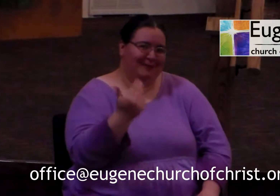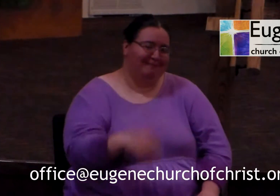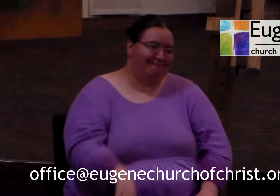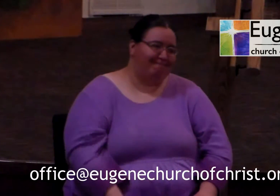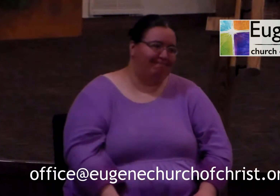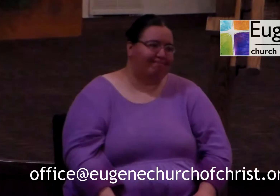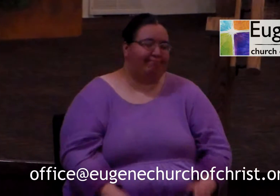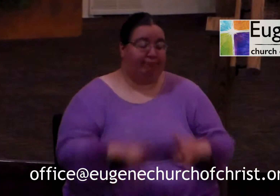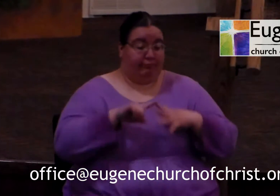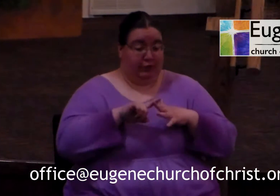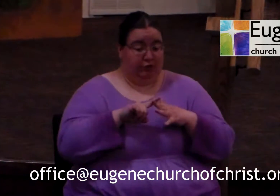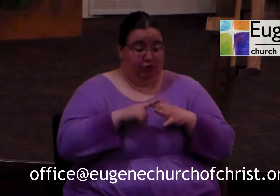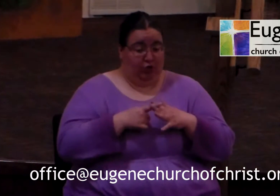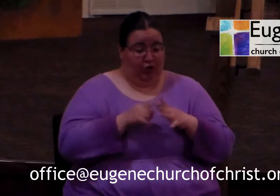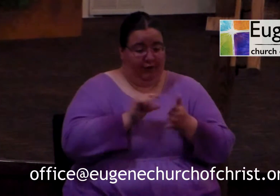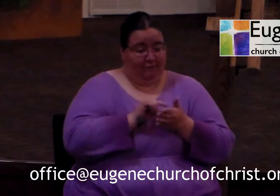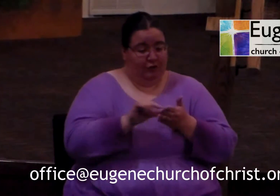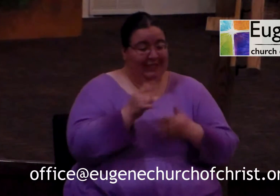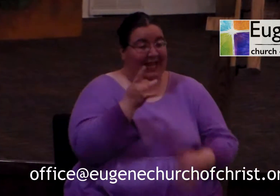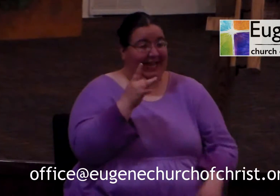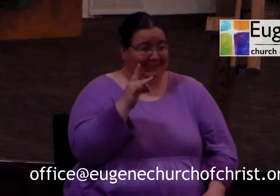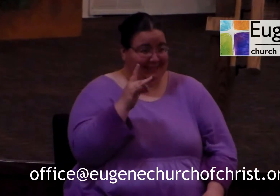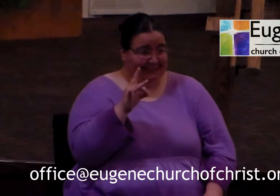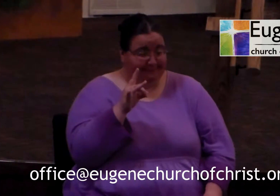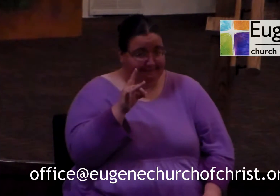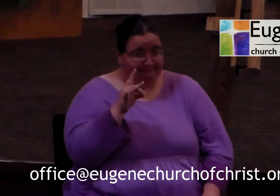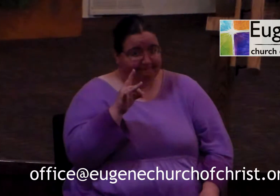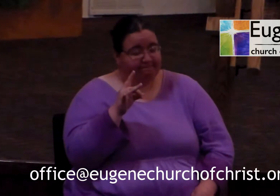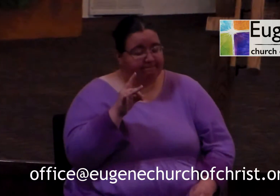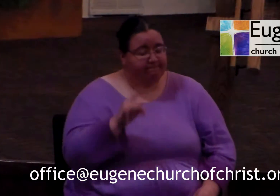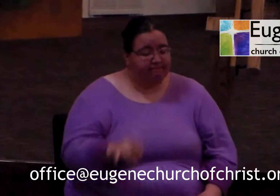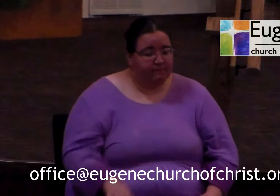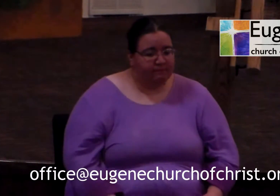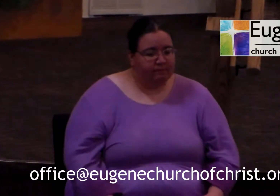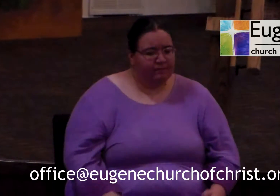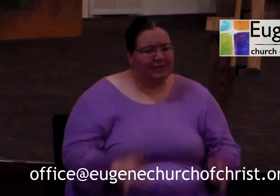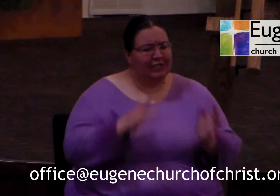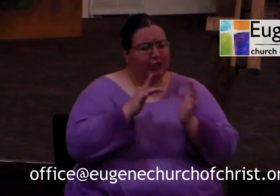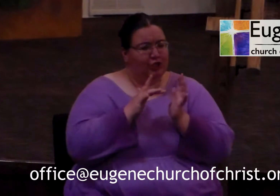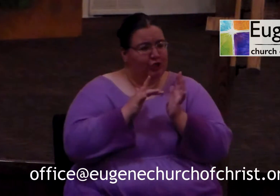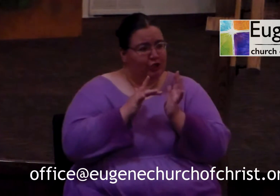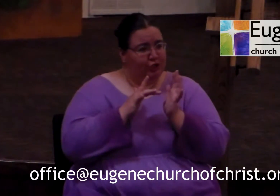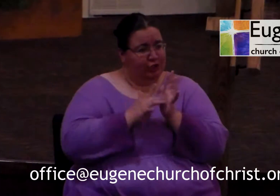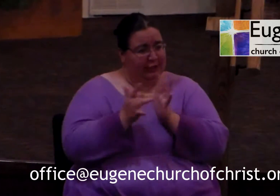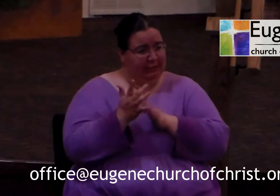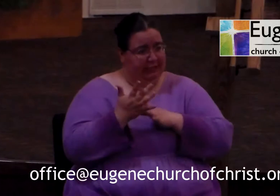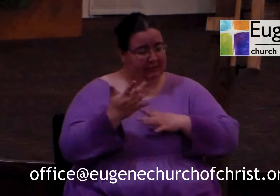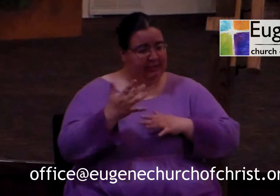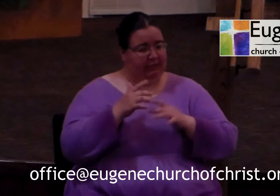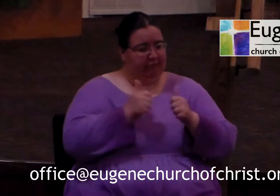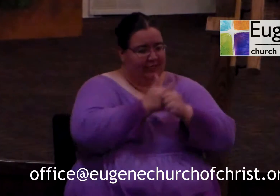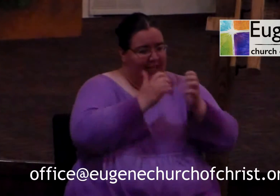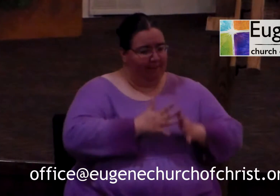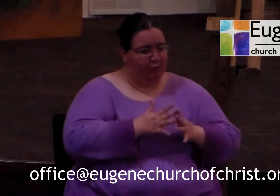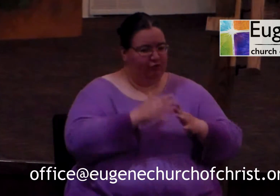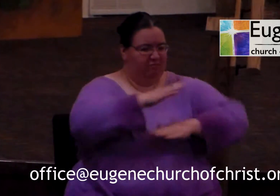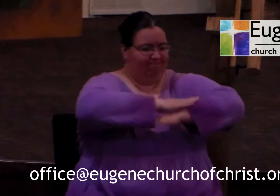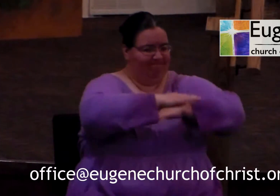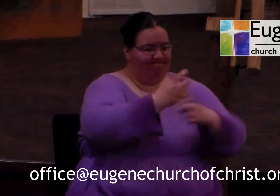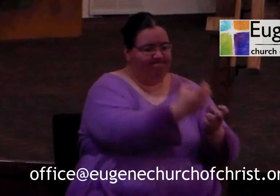Beginning in verse 18 of John chapter 13, Jesus is sitting around the table with his disciples, nearing the